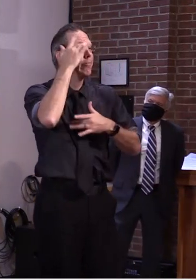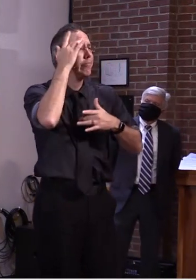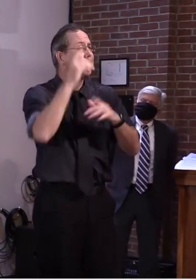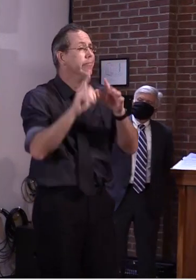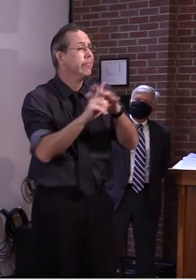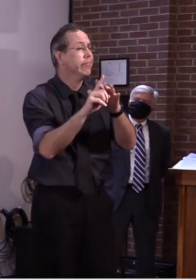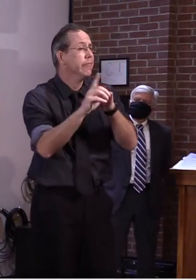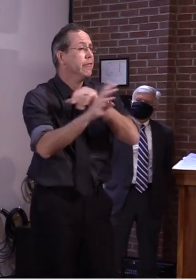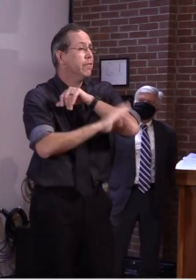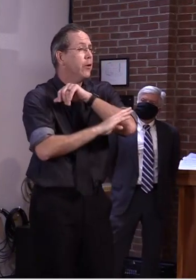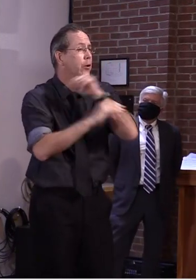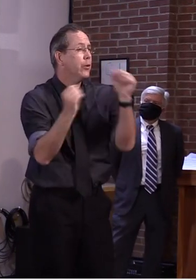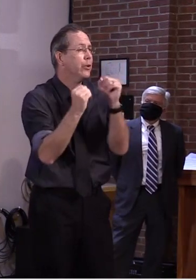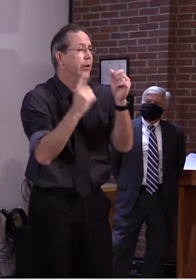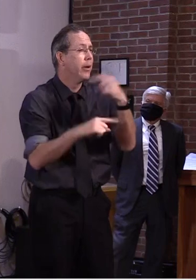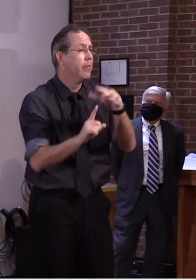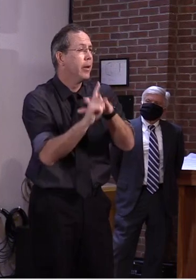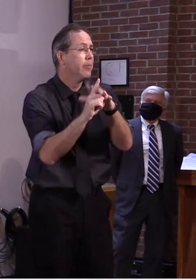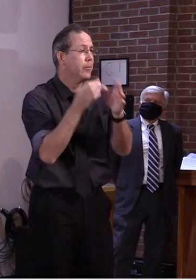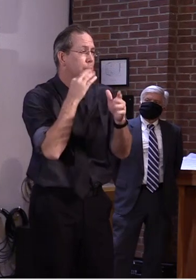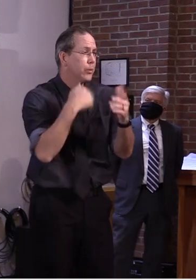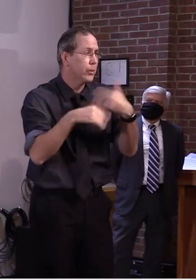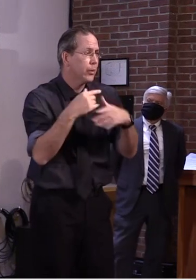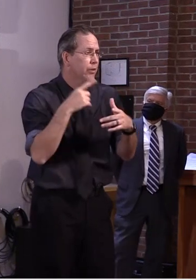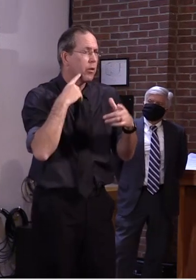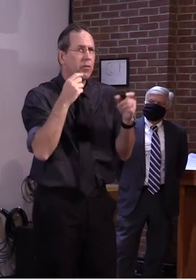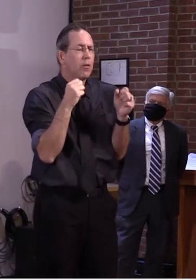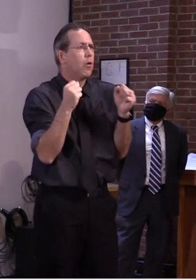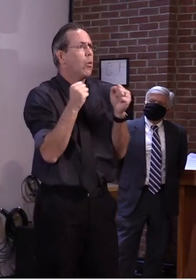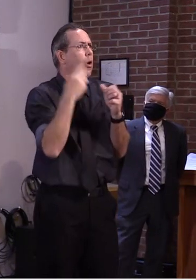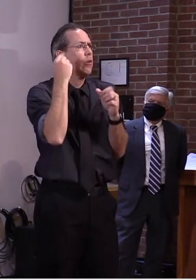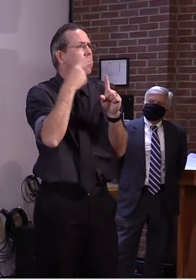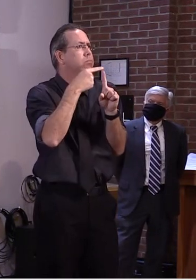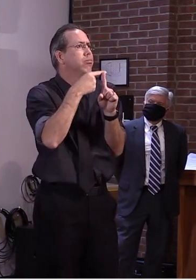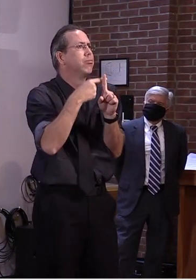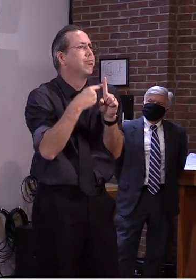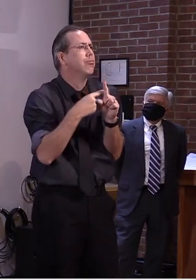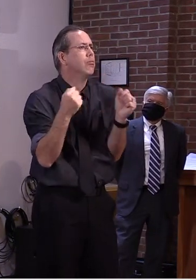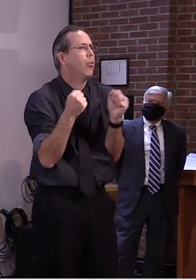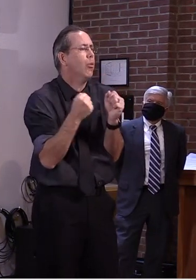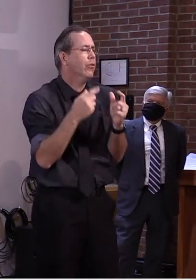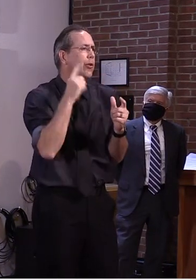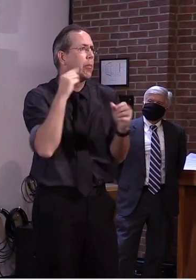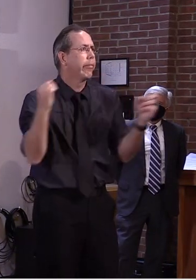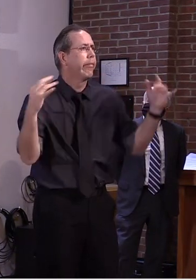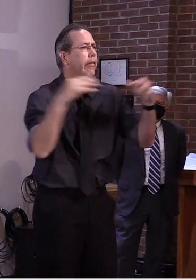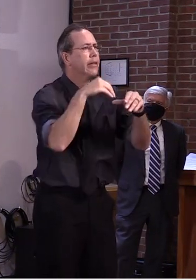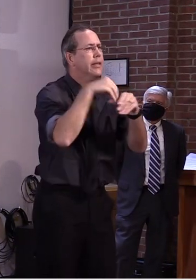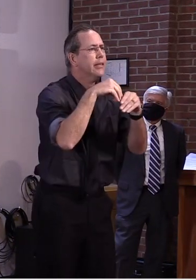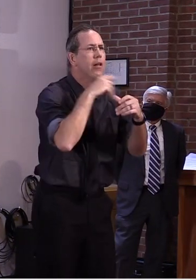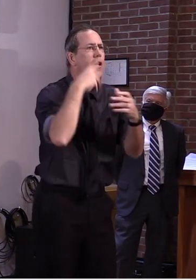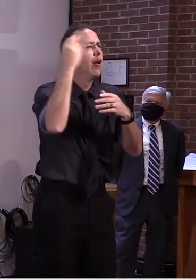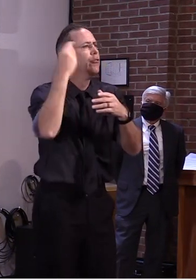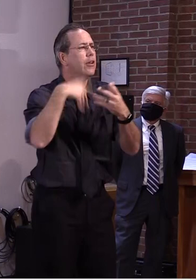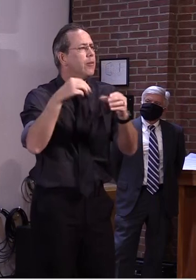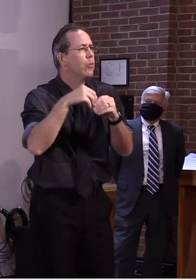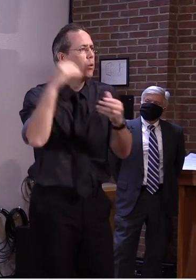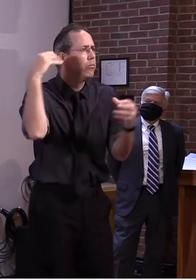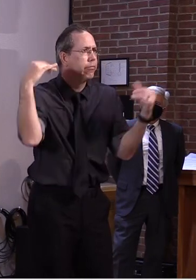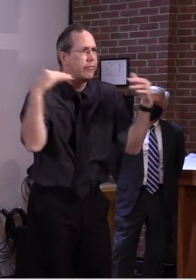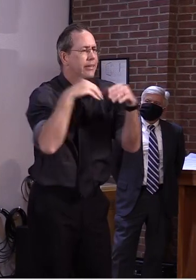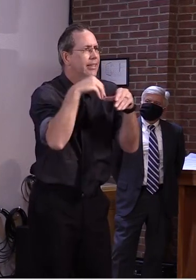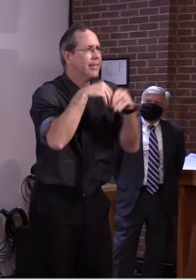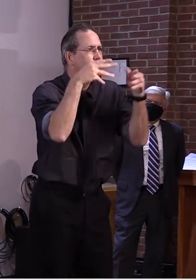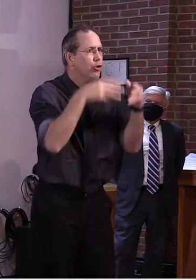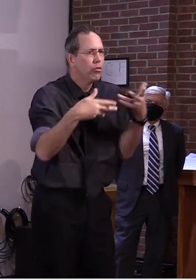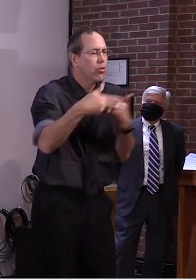cooler, that we need to take advantage of this time in late September to maximize in-person learning opportunities for students. We